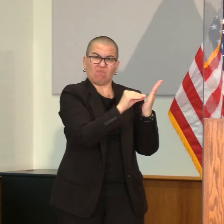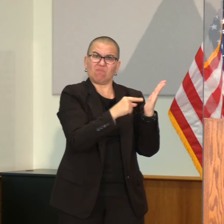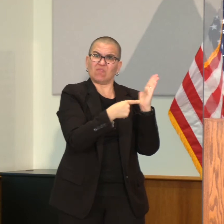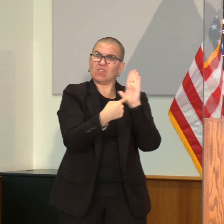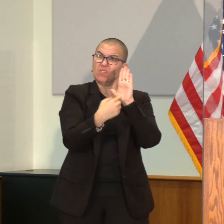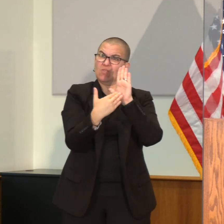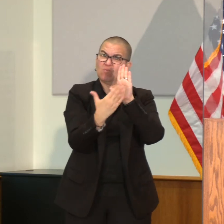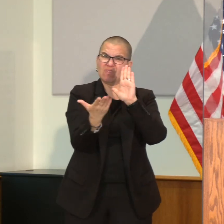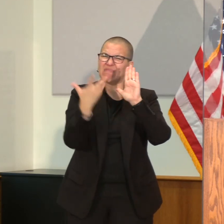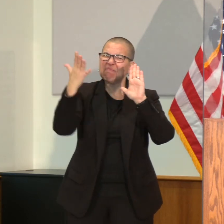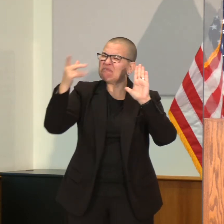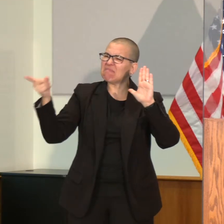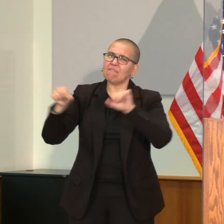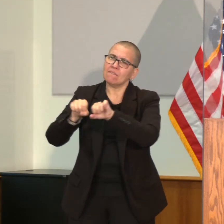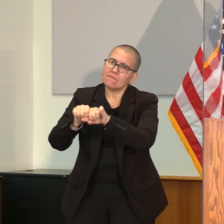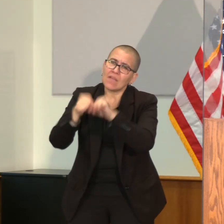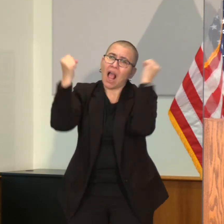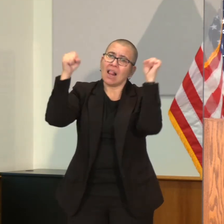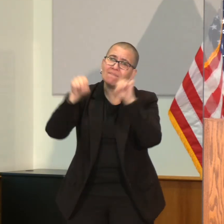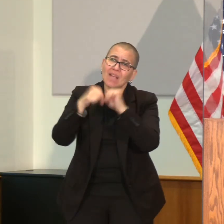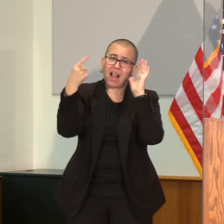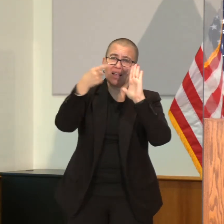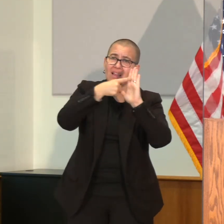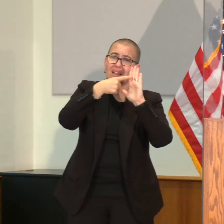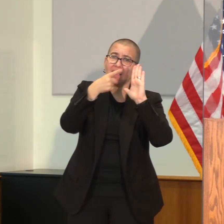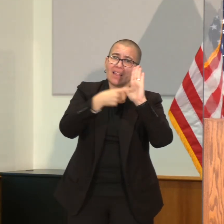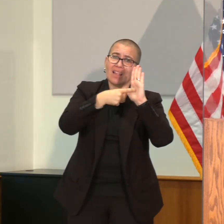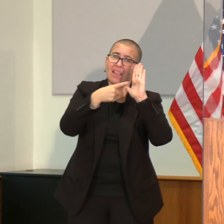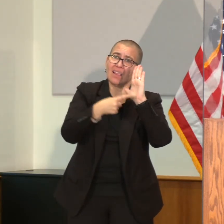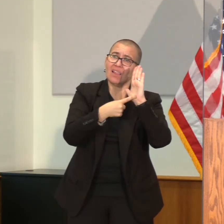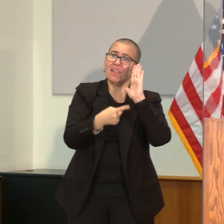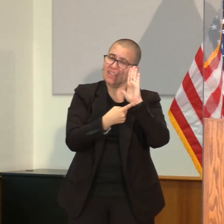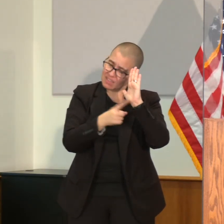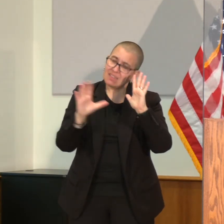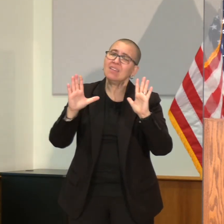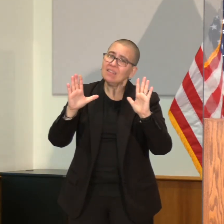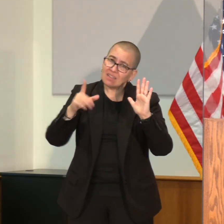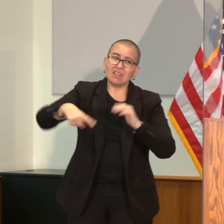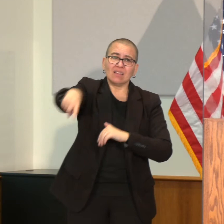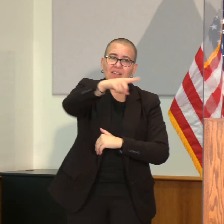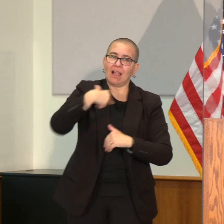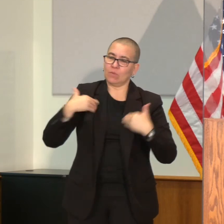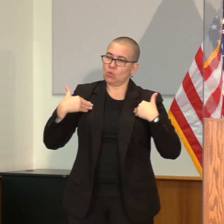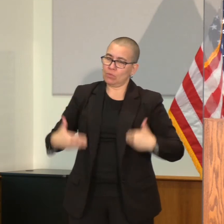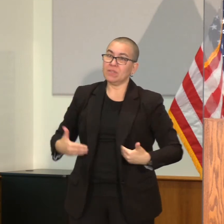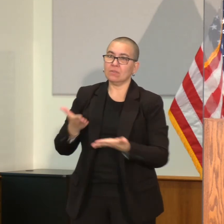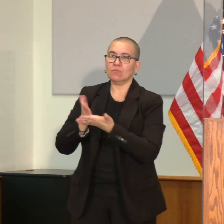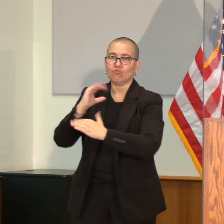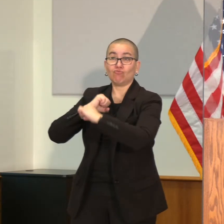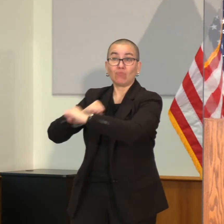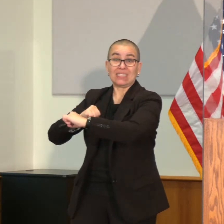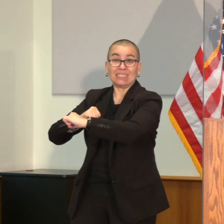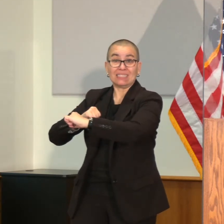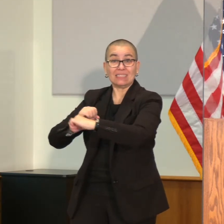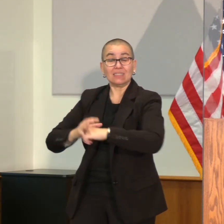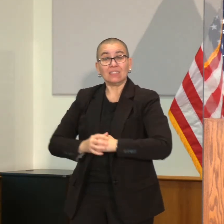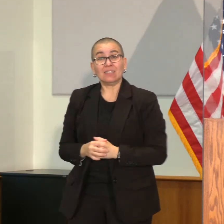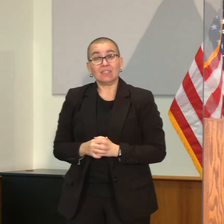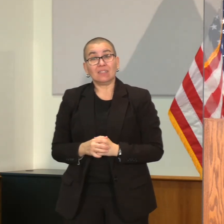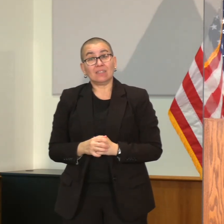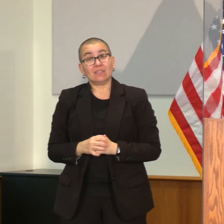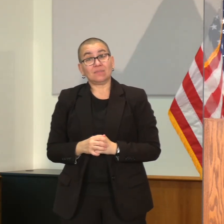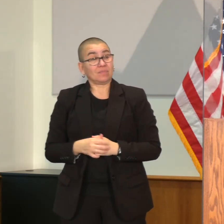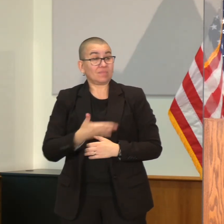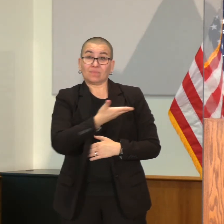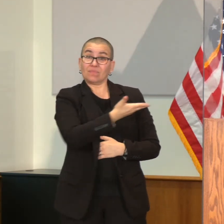of decency and human rights. Now, it is a simple fact, as Senator Kent just shared, that the Minnesota Senate,